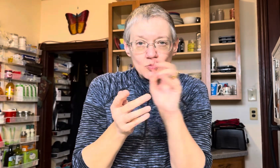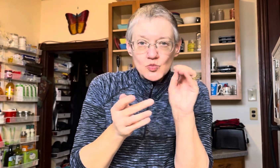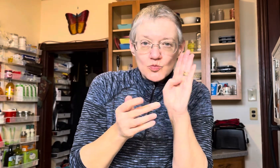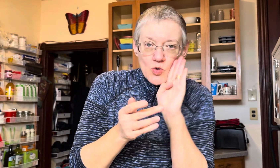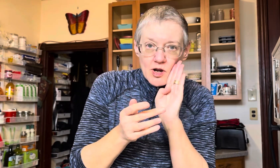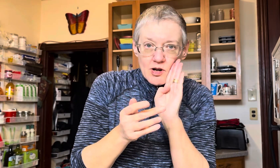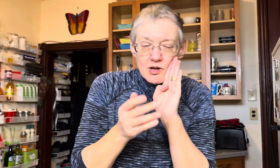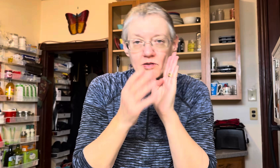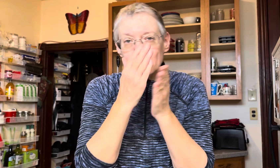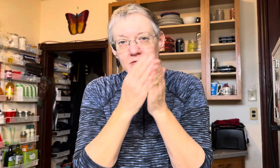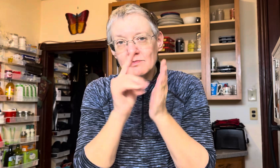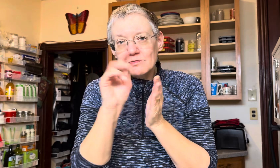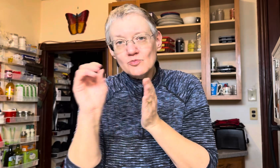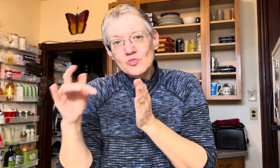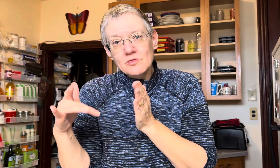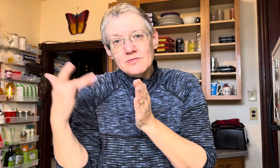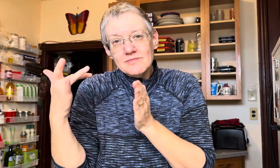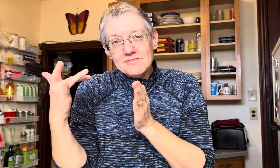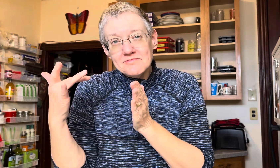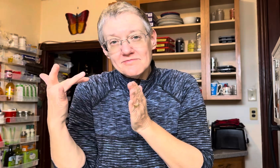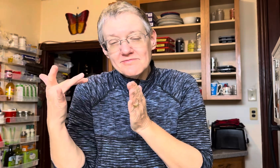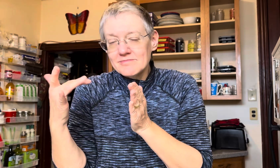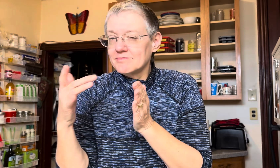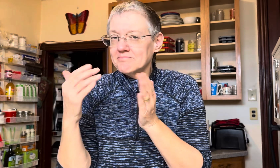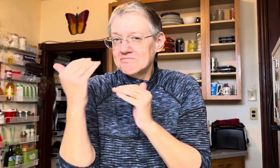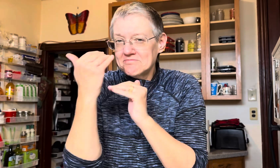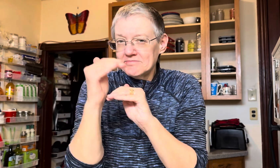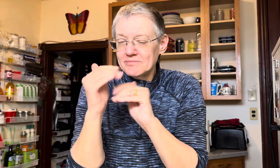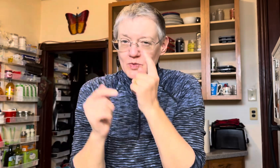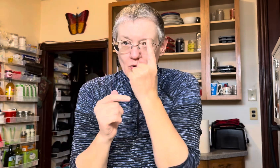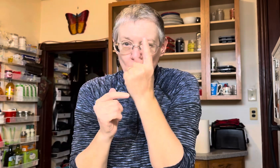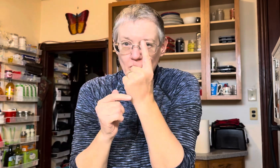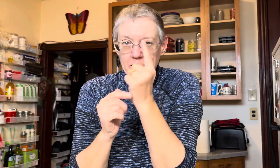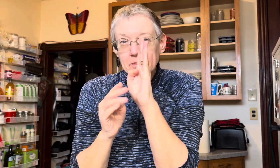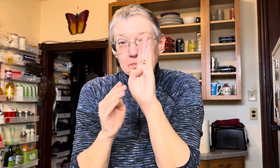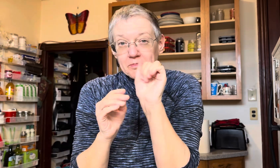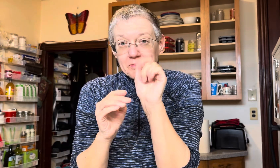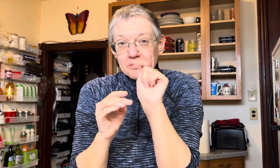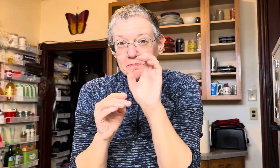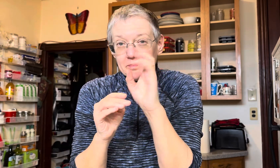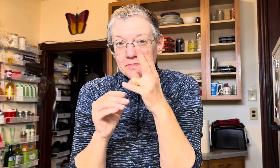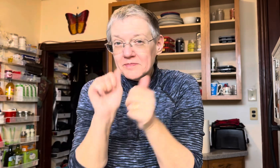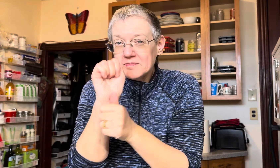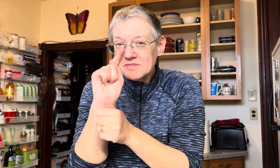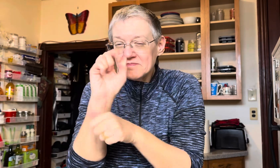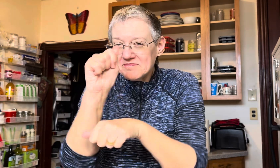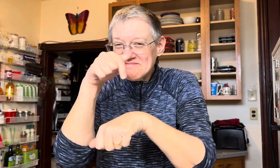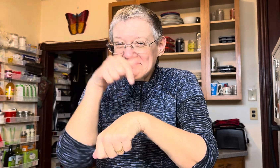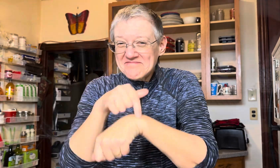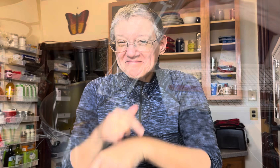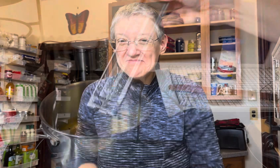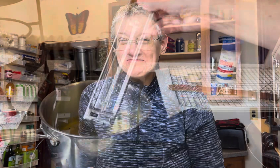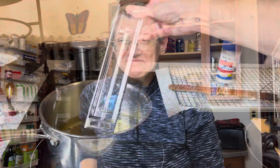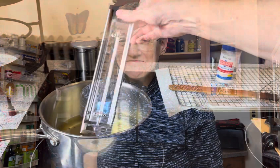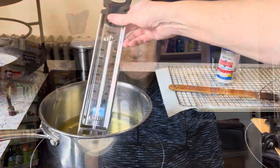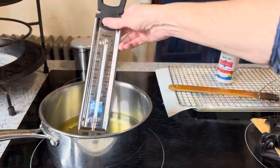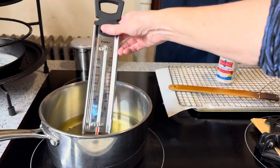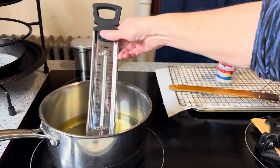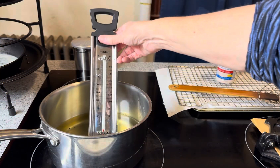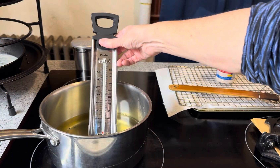more than 8 chips, some get too brown while others are still too light. So I limit it to one serving, one little batch at a